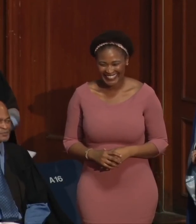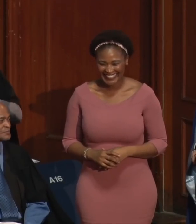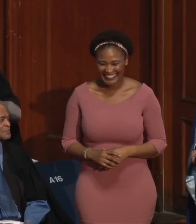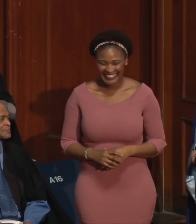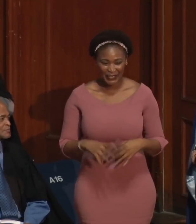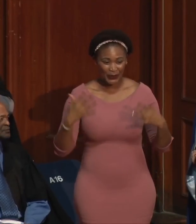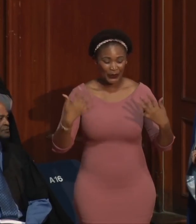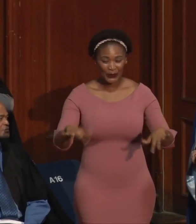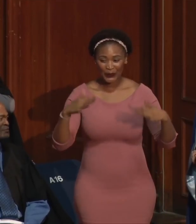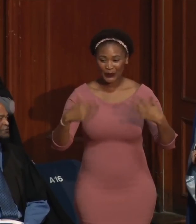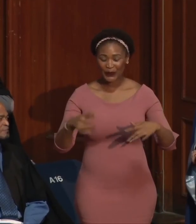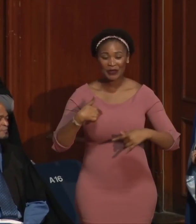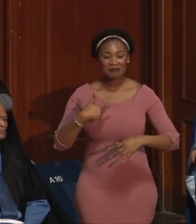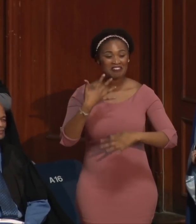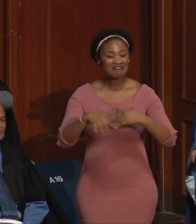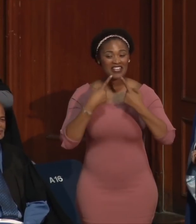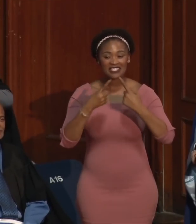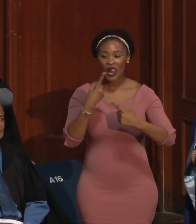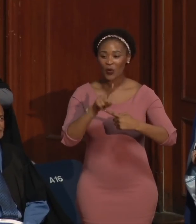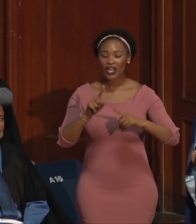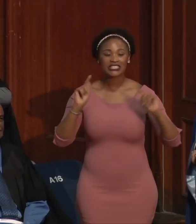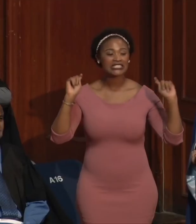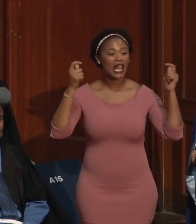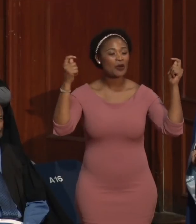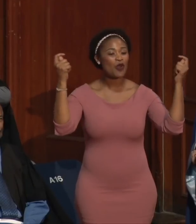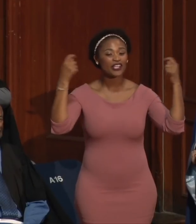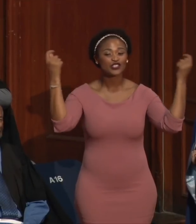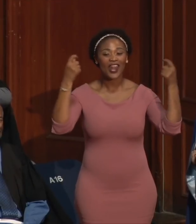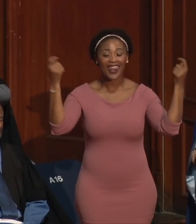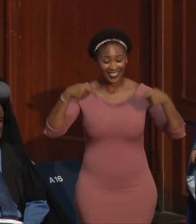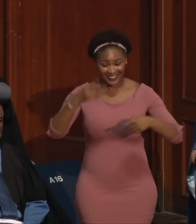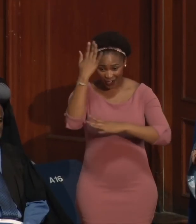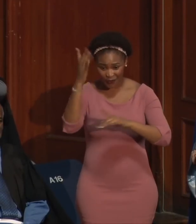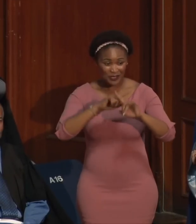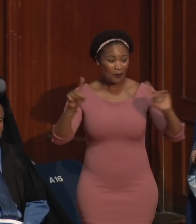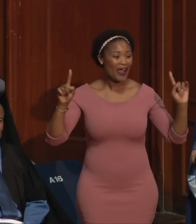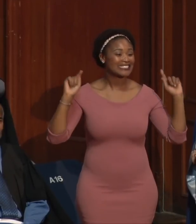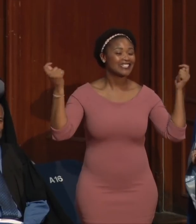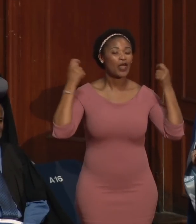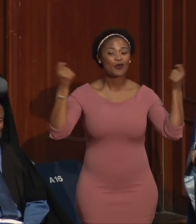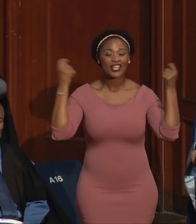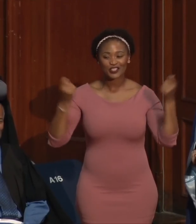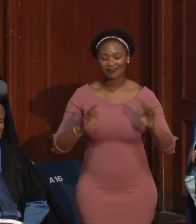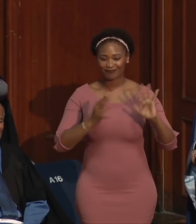As I said earlier, a celebration disguised as graduation.